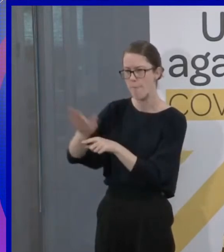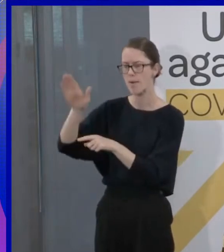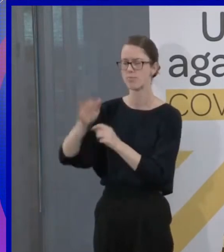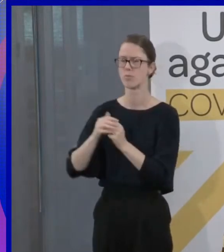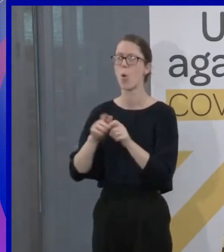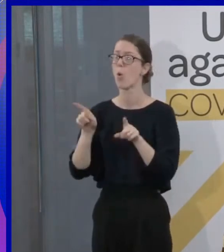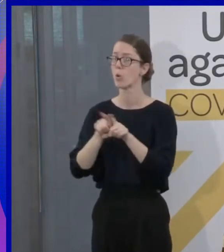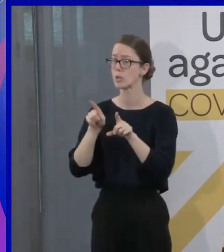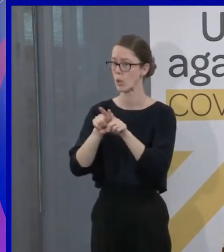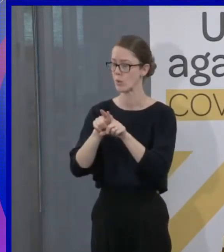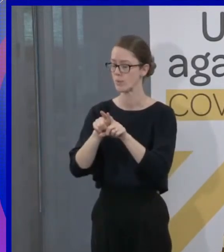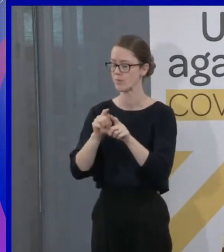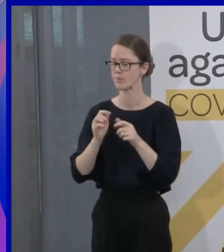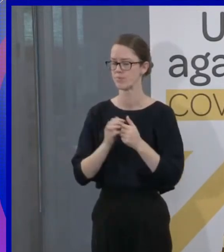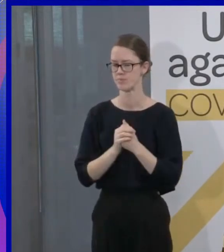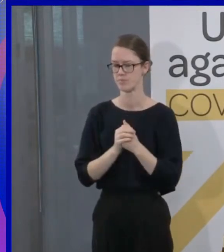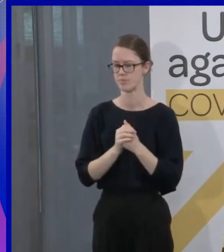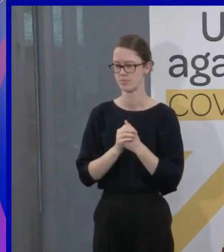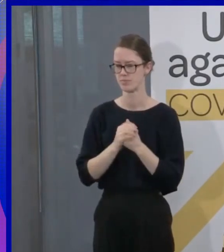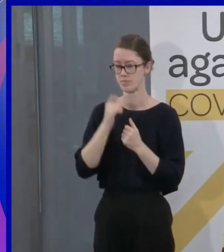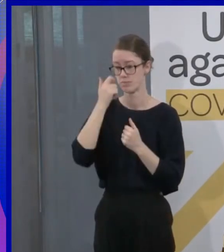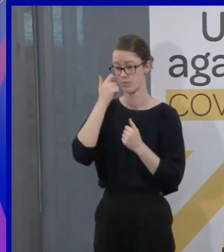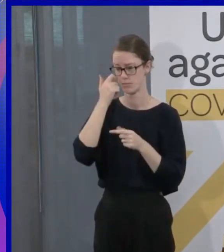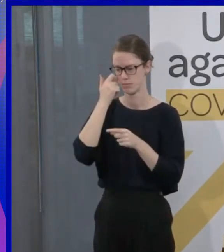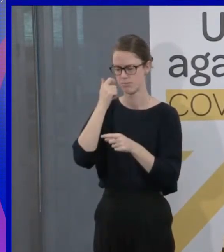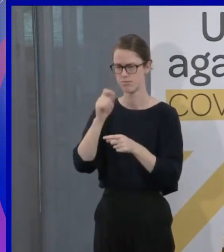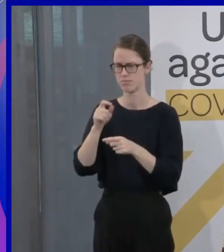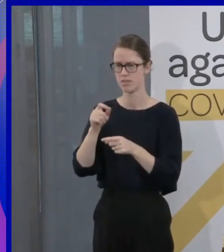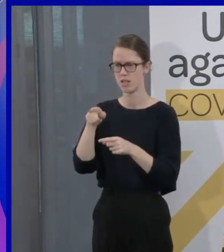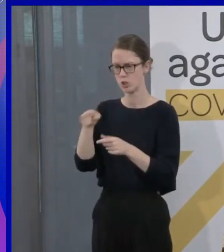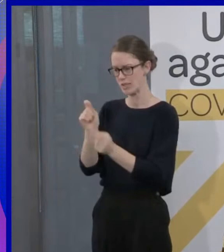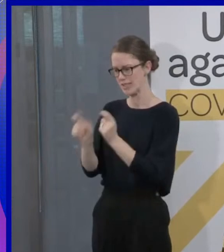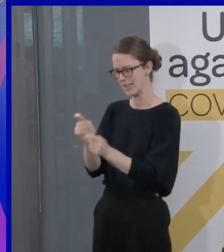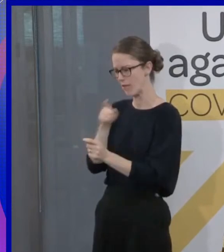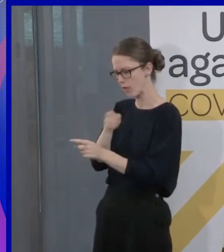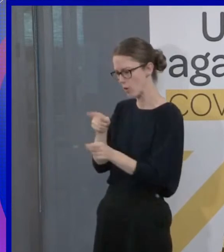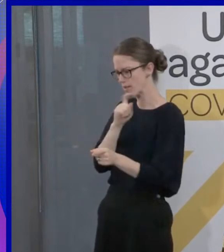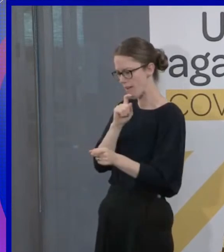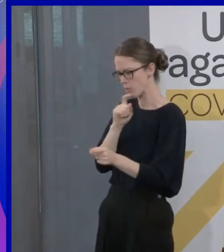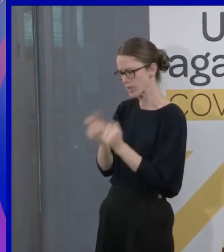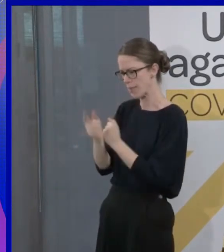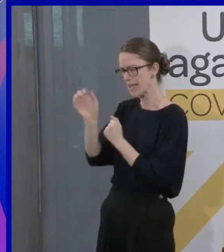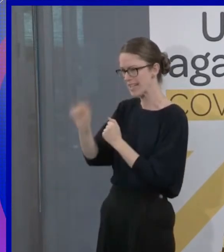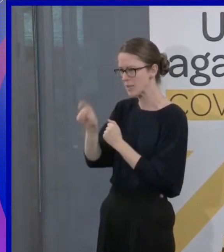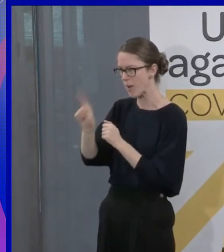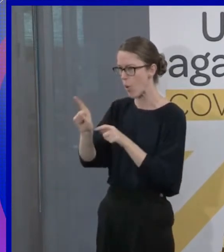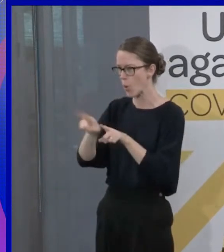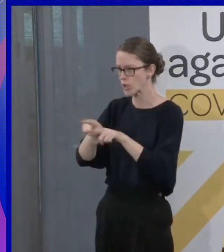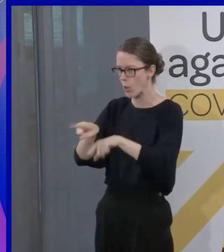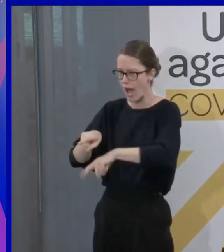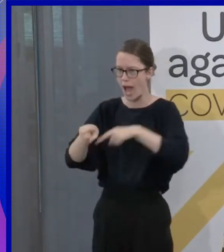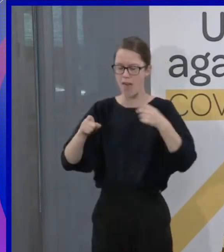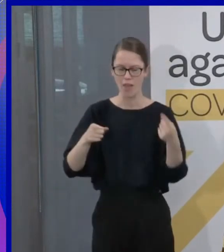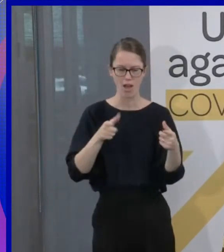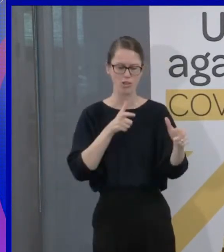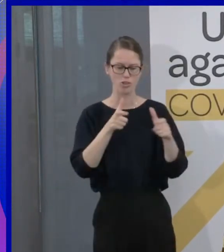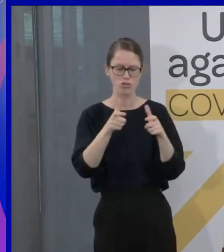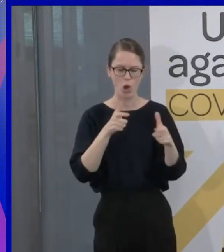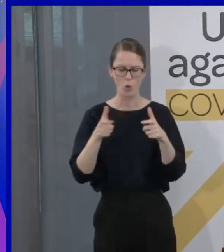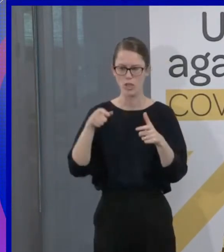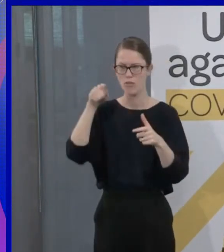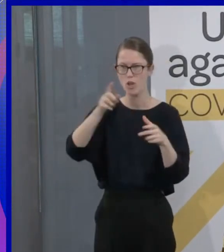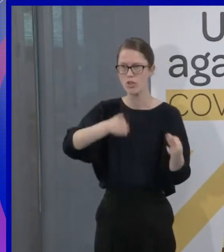and I want to make this point too, this was an adjunct to a number of other things we were doing, including independent infection prevention control audits